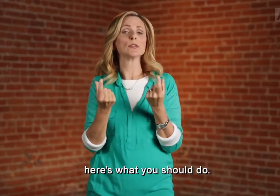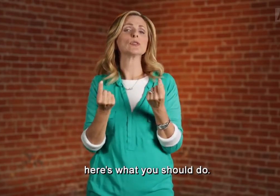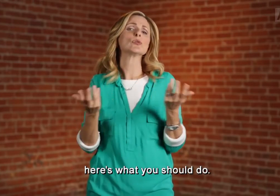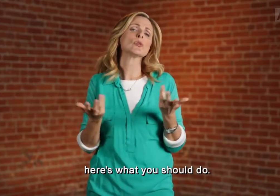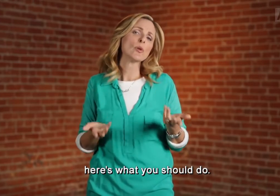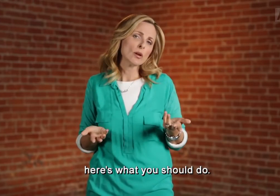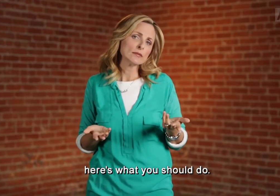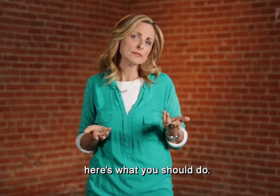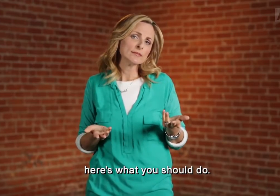here is what you should do.